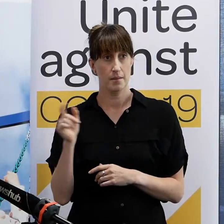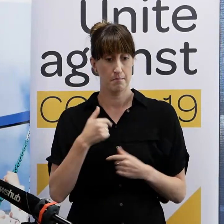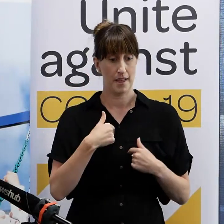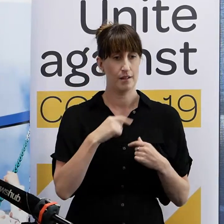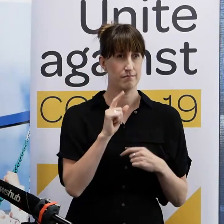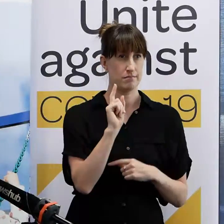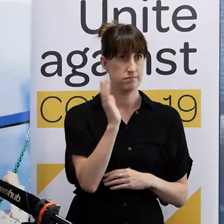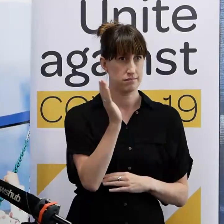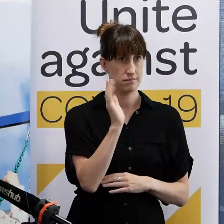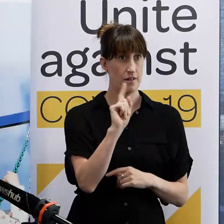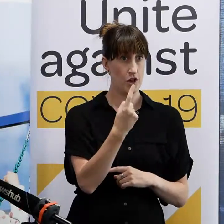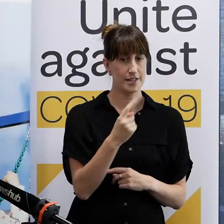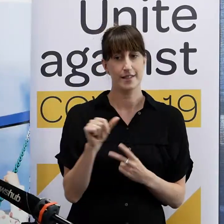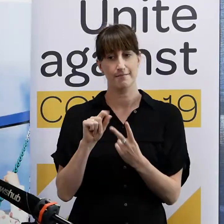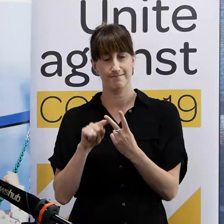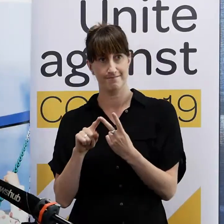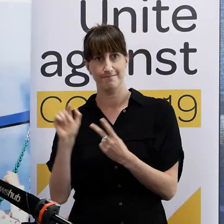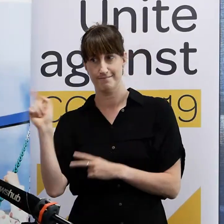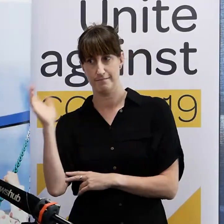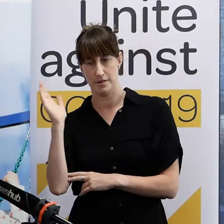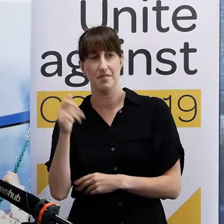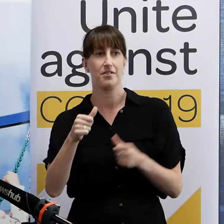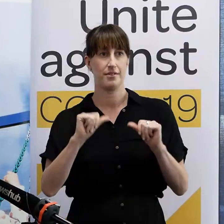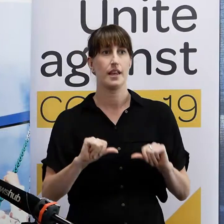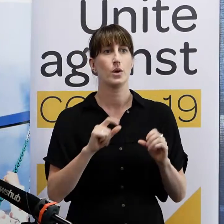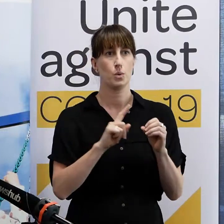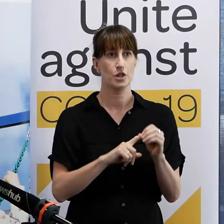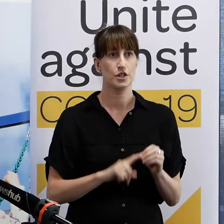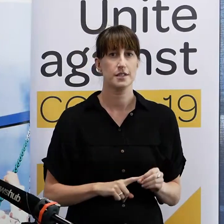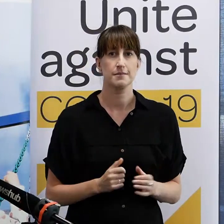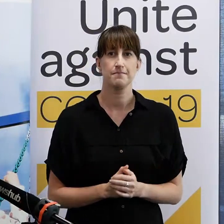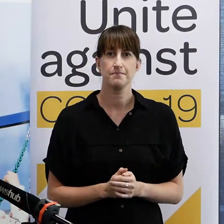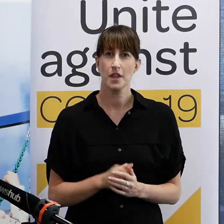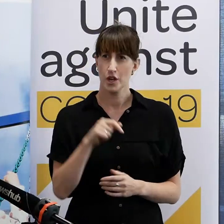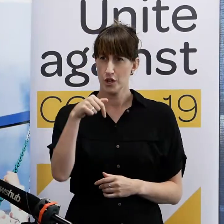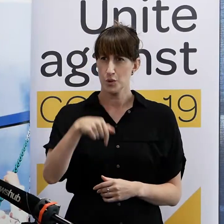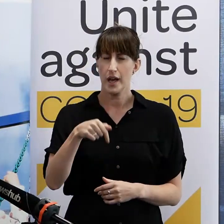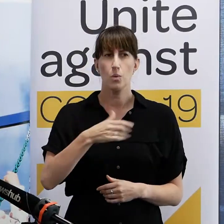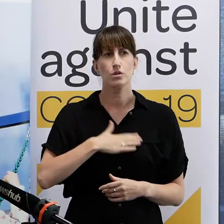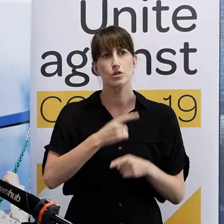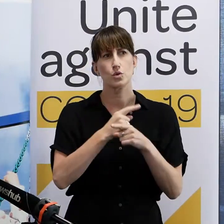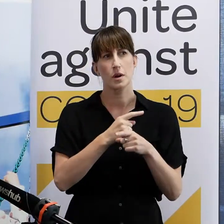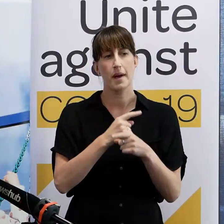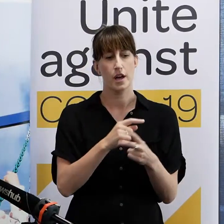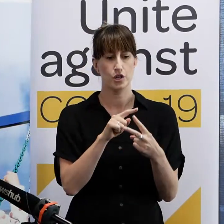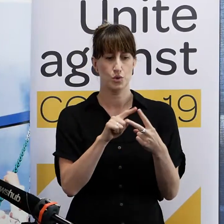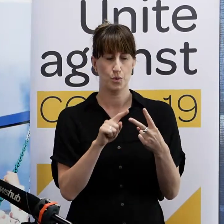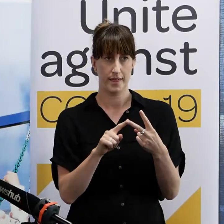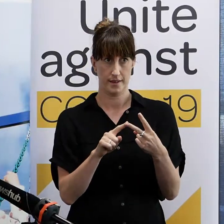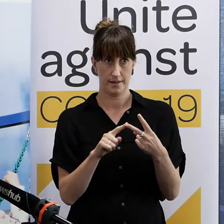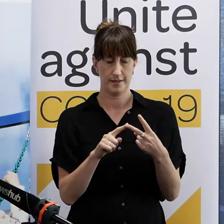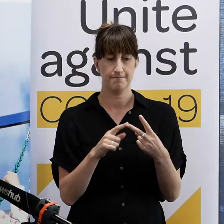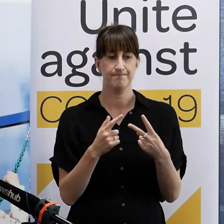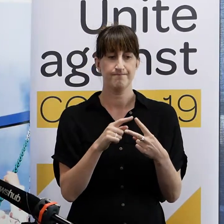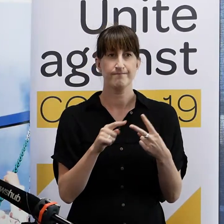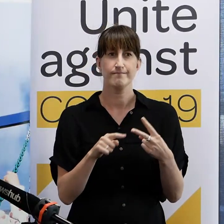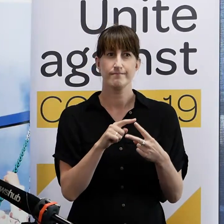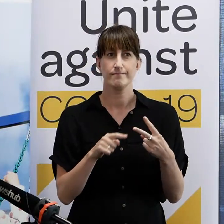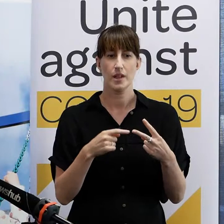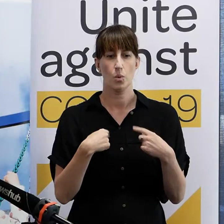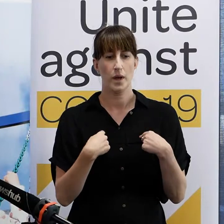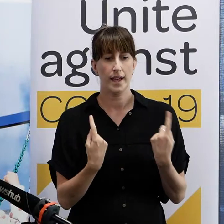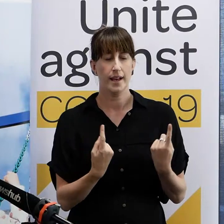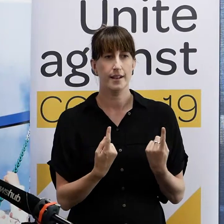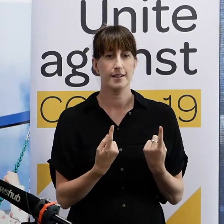questions. I'd just like to update you today on two areas of focus for the Ministry of Health and our public health teams in